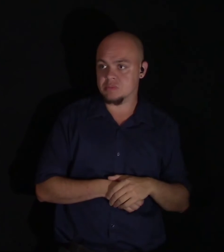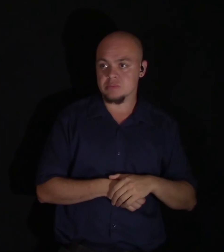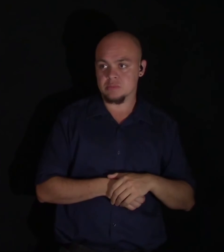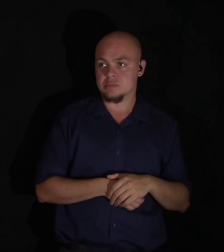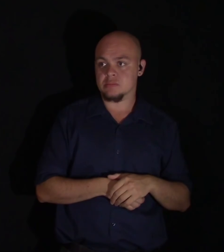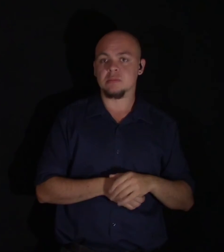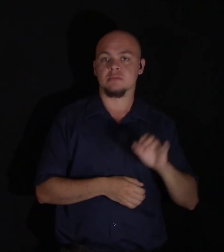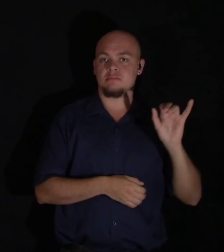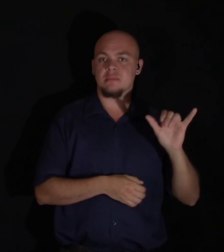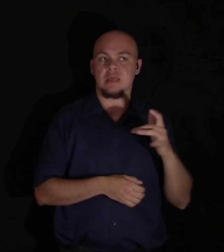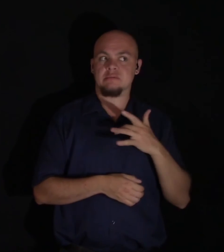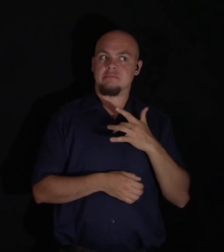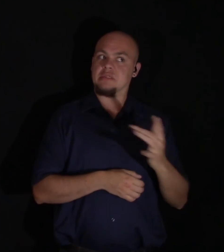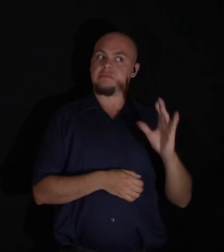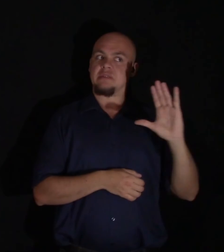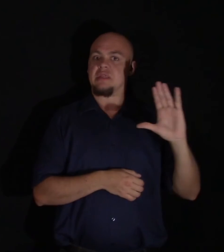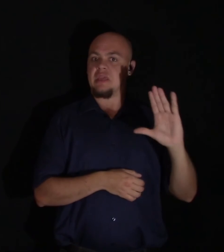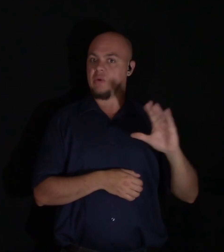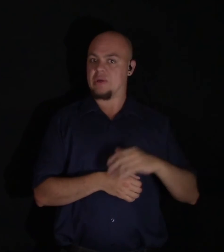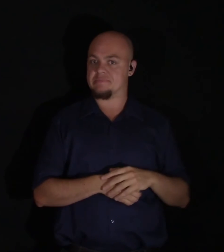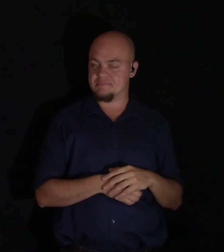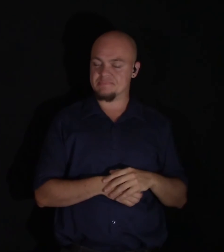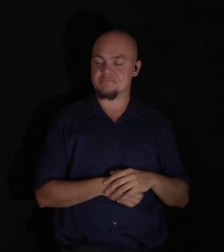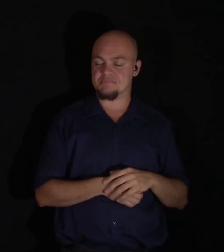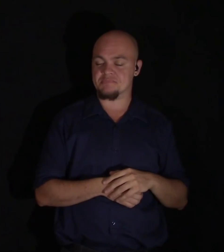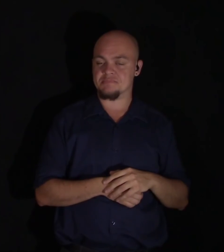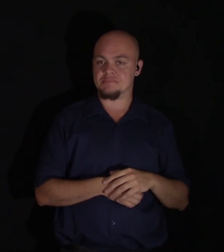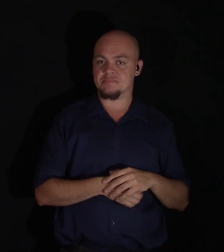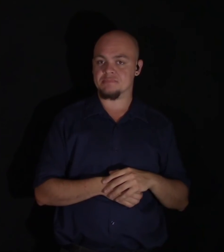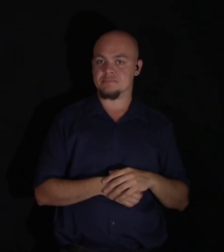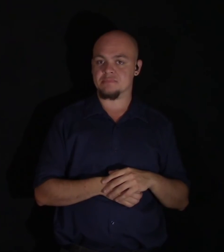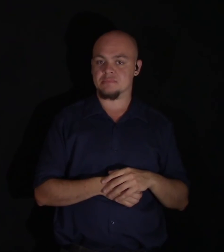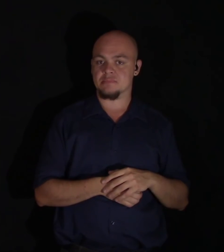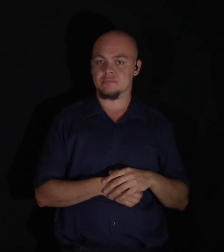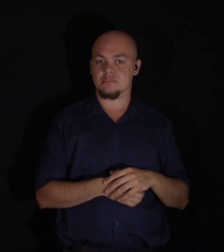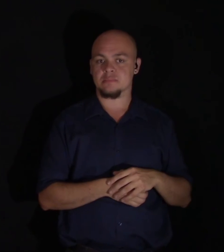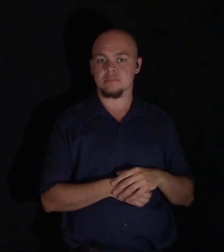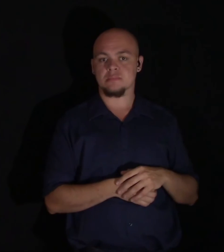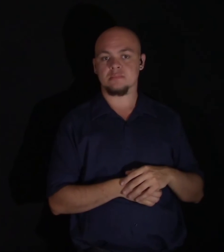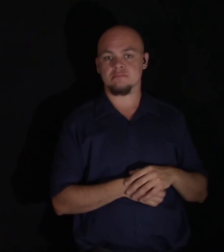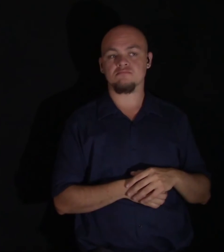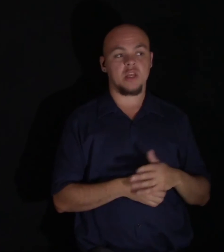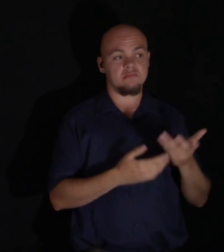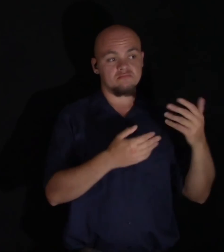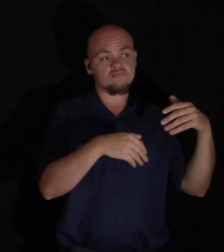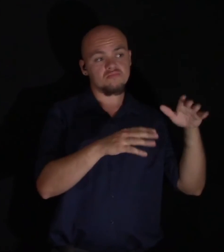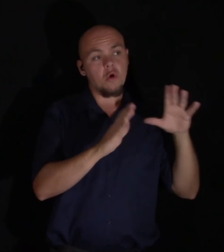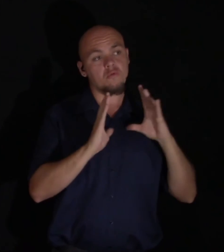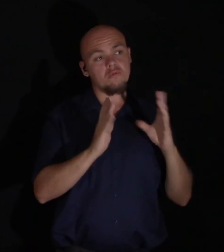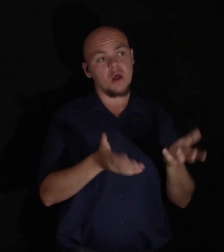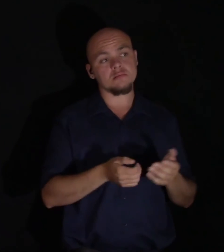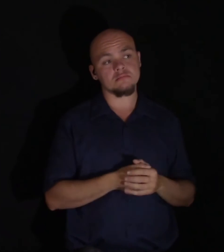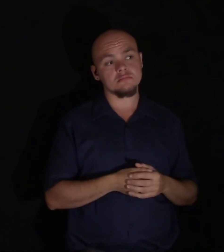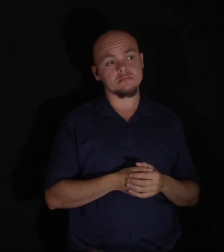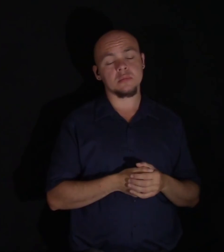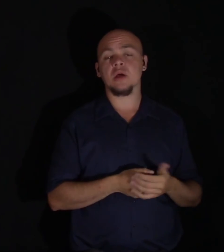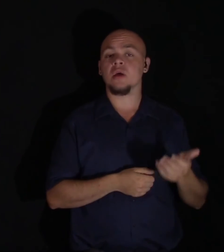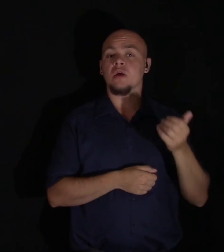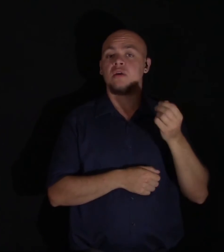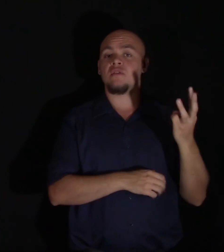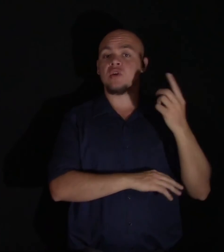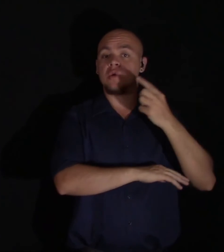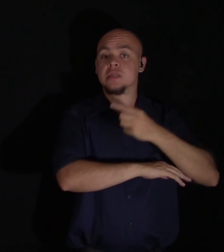kind of approach, okay? And then I let him go. A couple of days